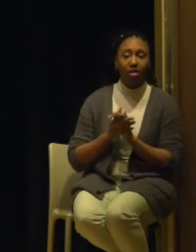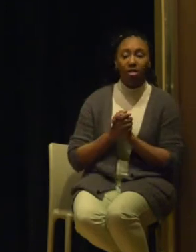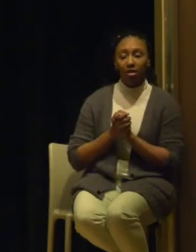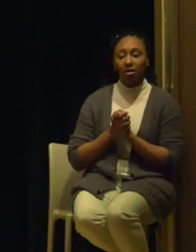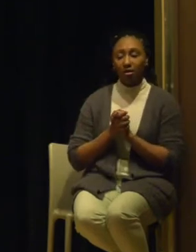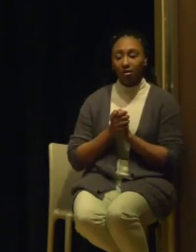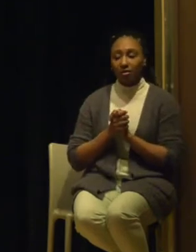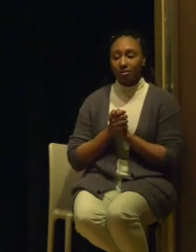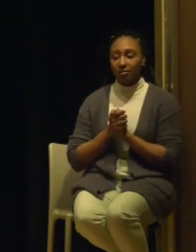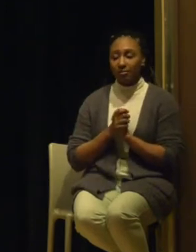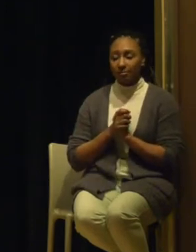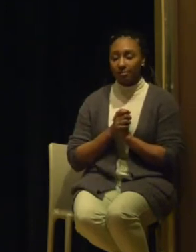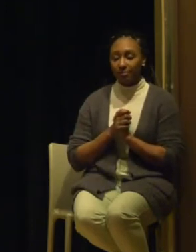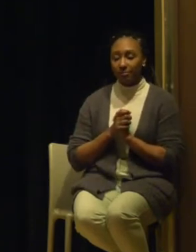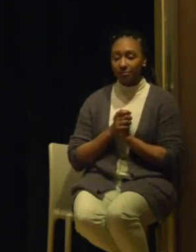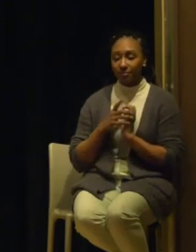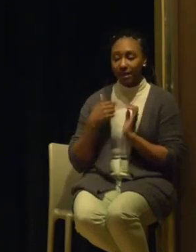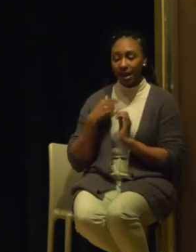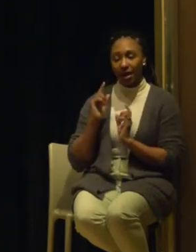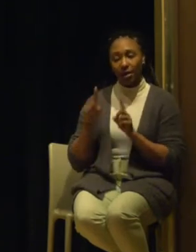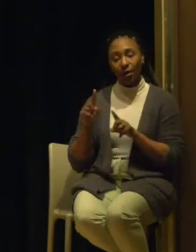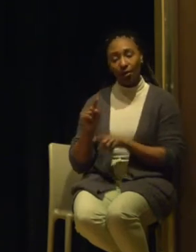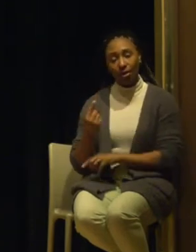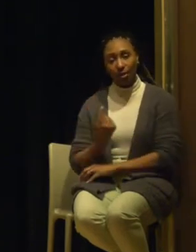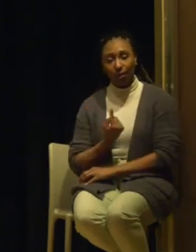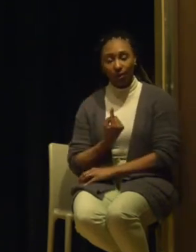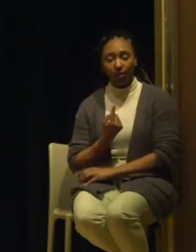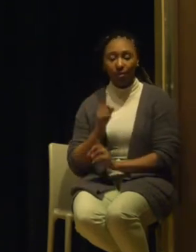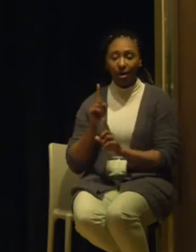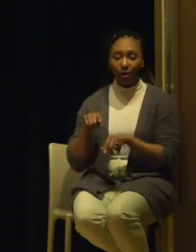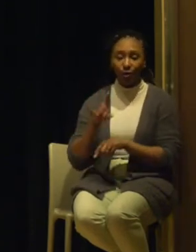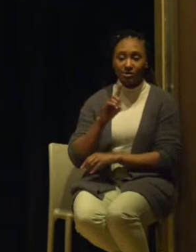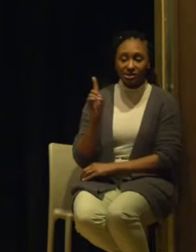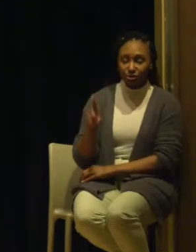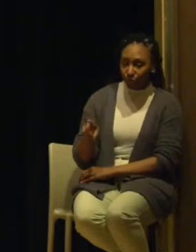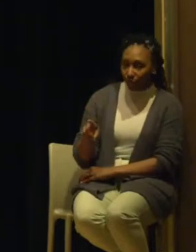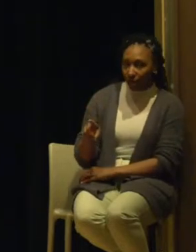funeral, you know, I went by myself, went to Detroit,